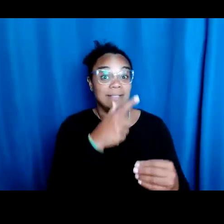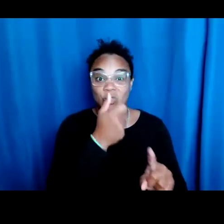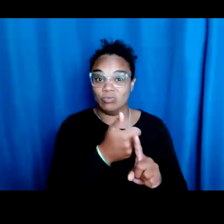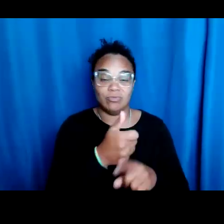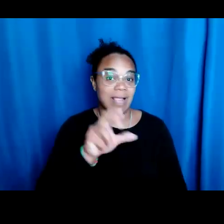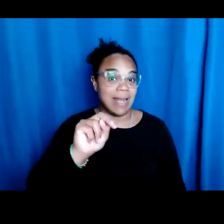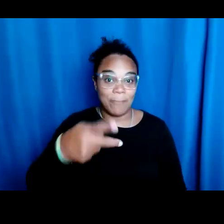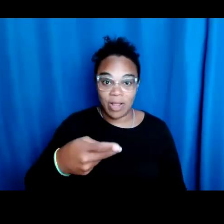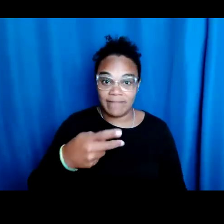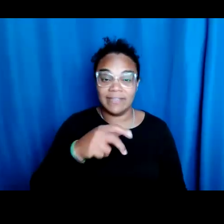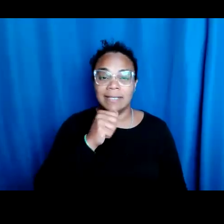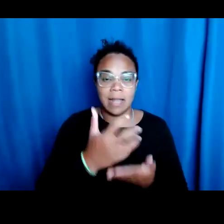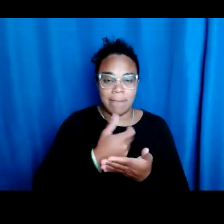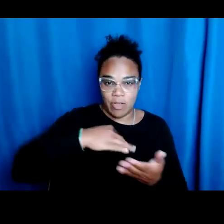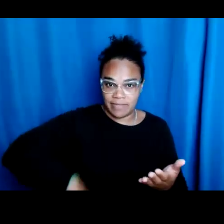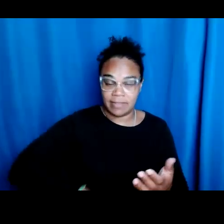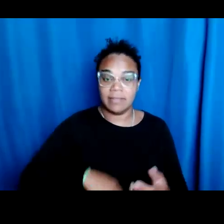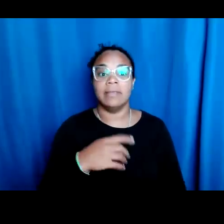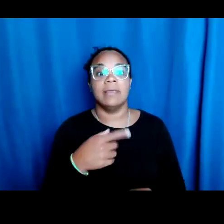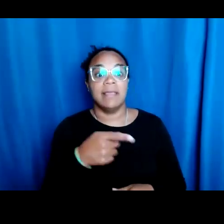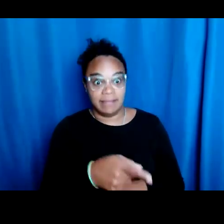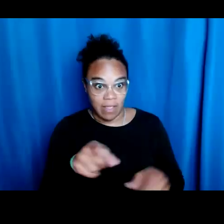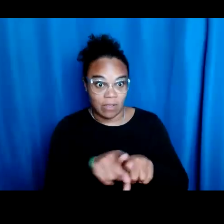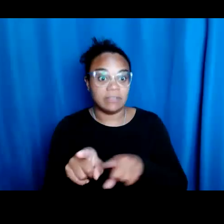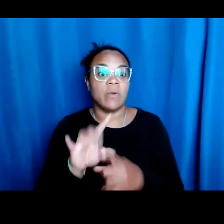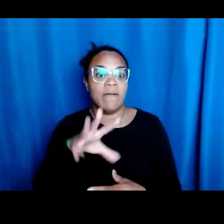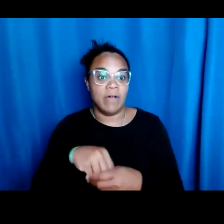deals, affordable housing deals, and they're